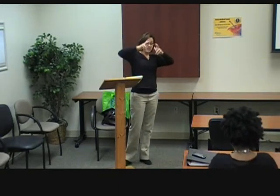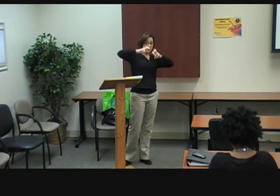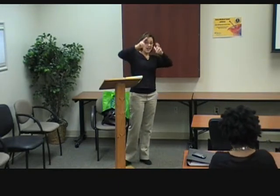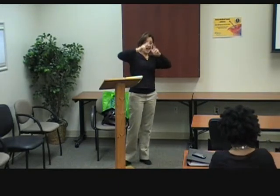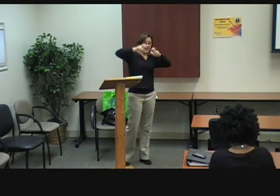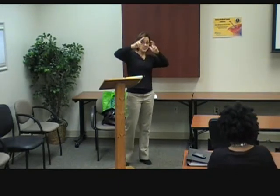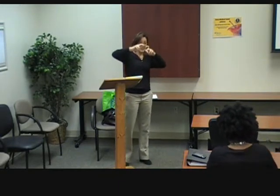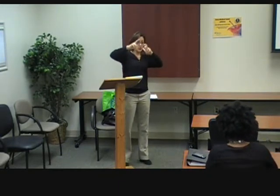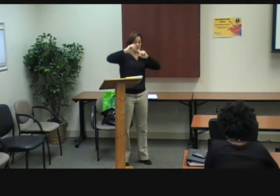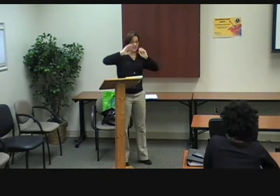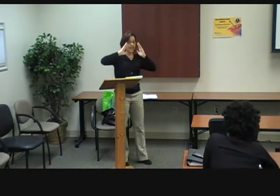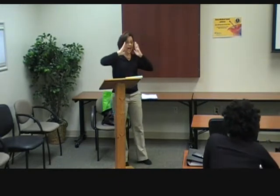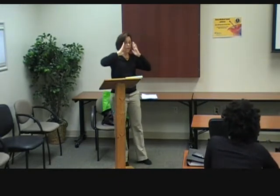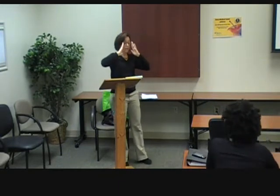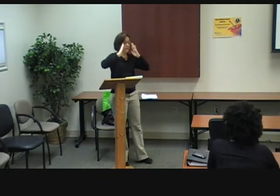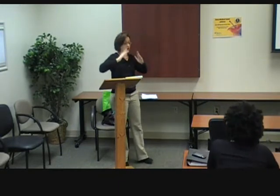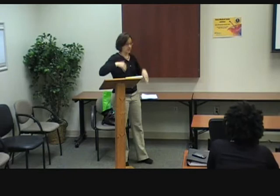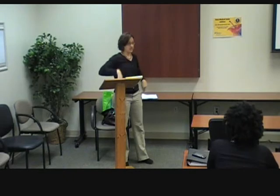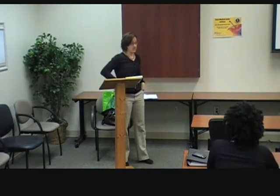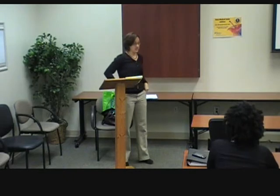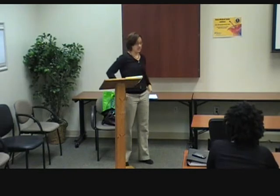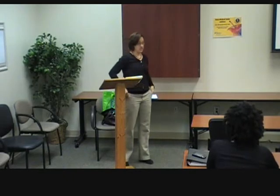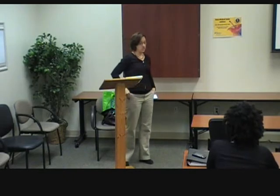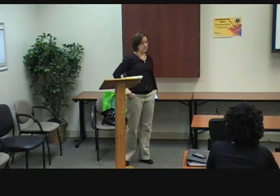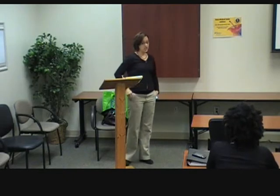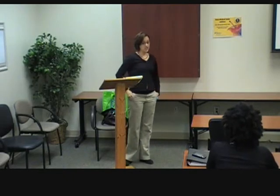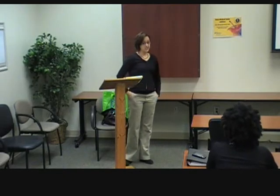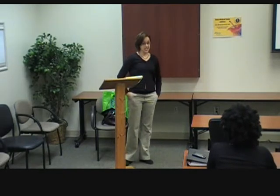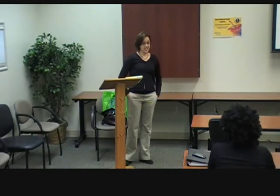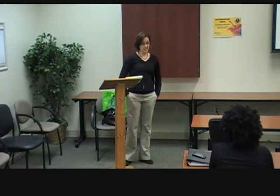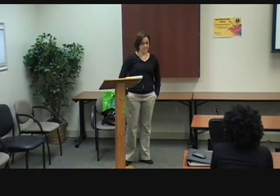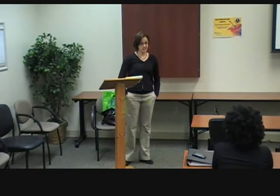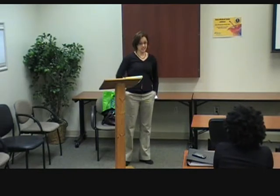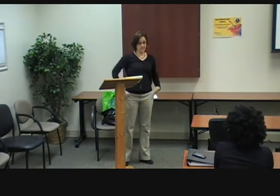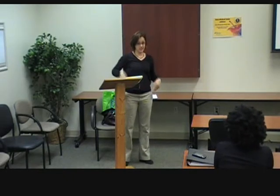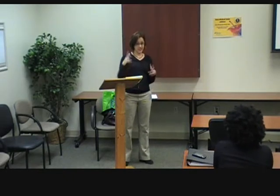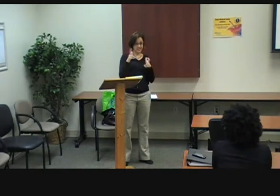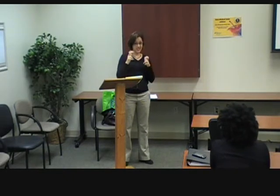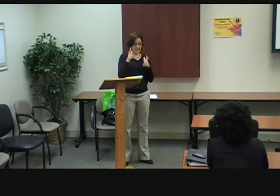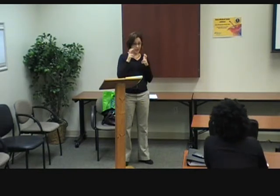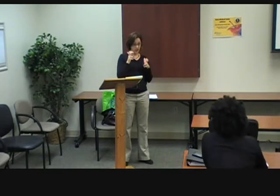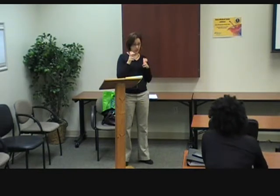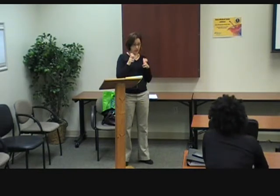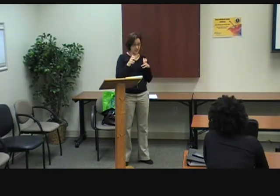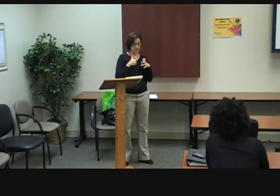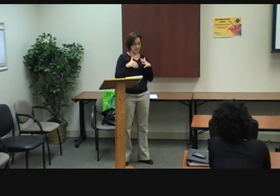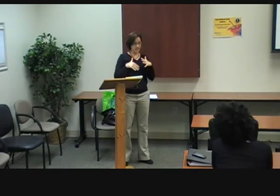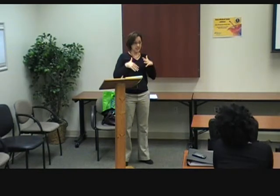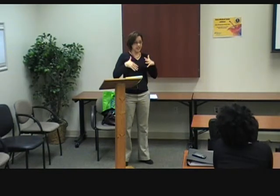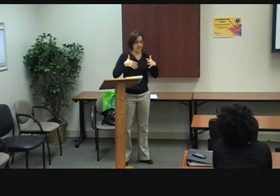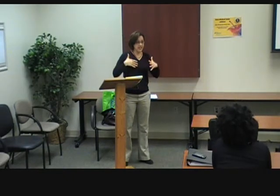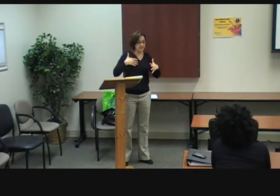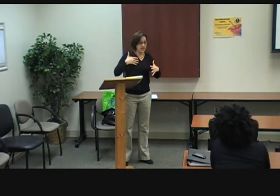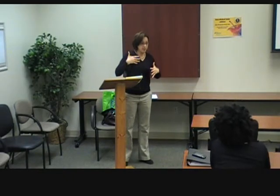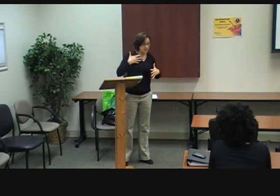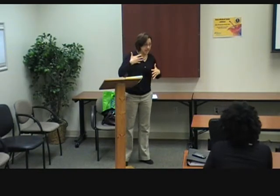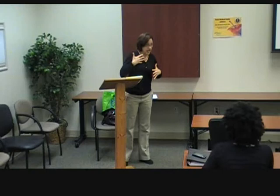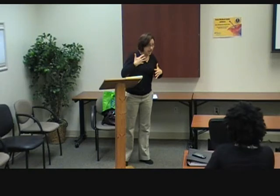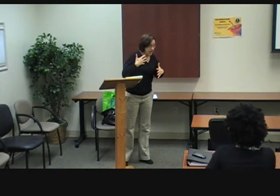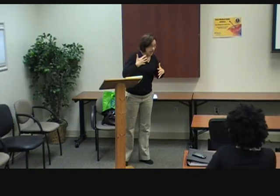your eyes is what's going to happen first. You're going to understand things in sign language first. The next step is like,